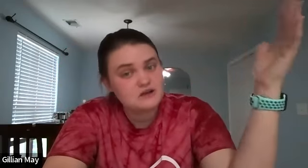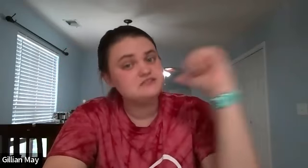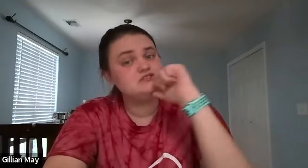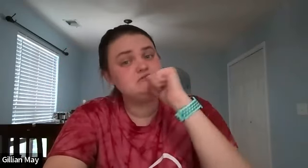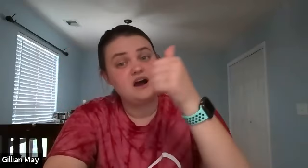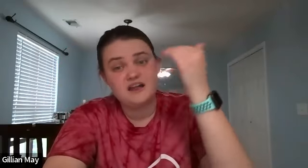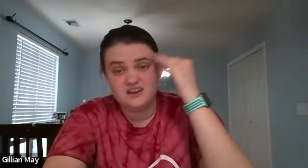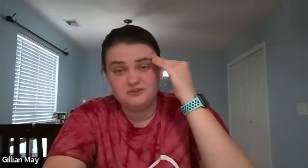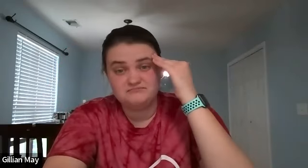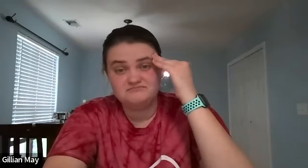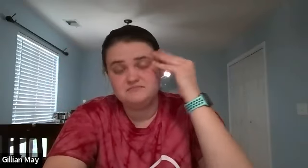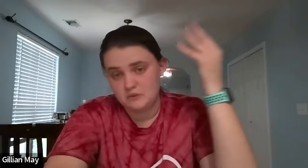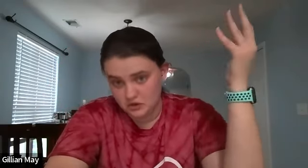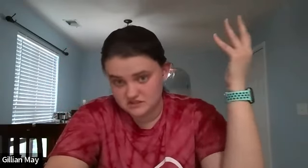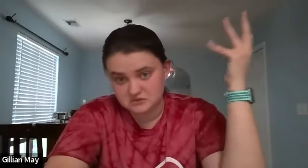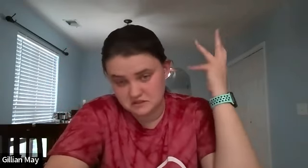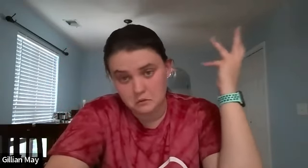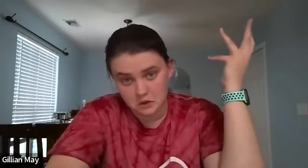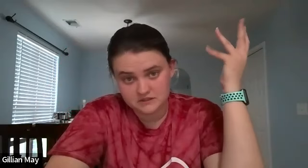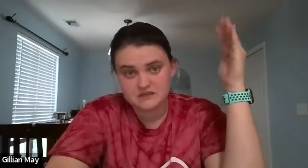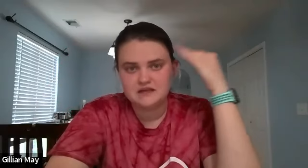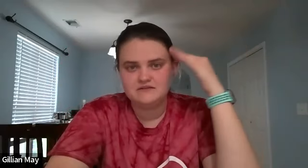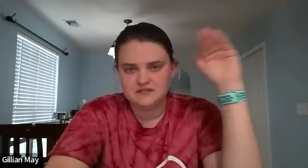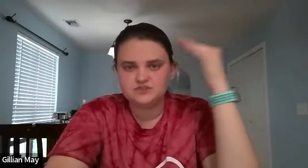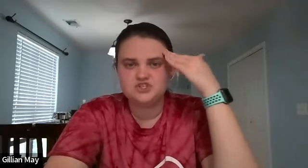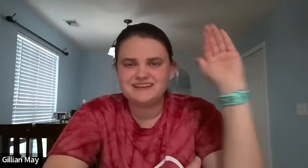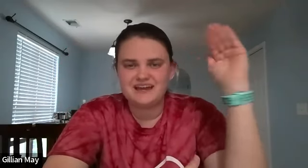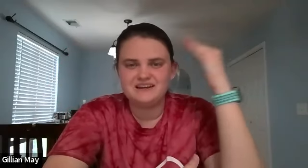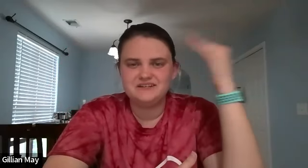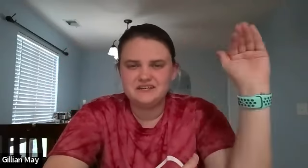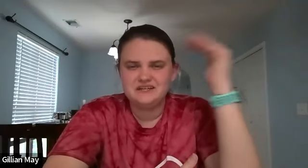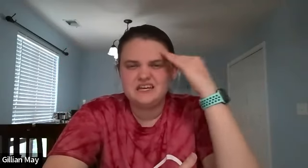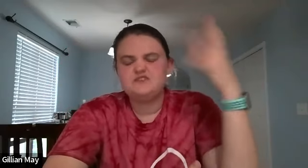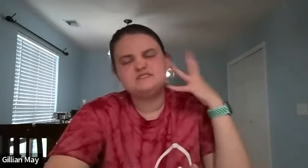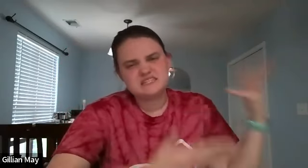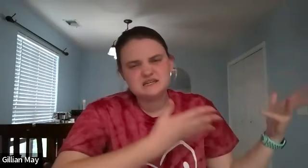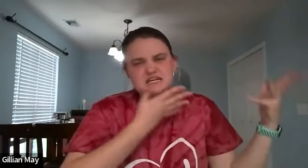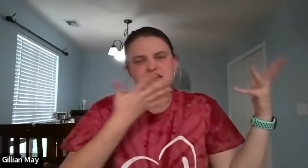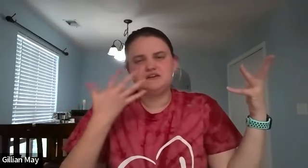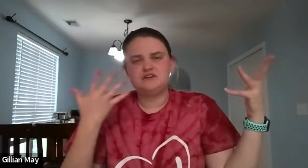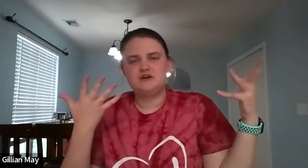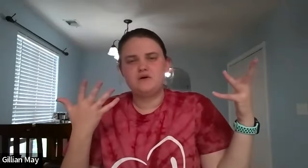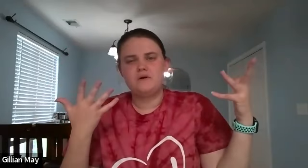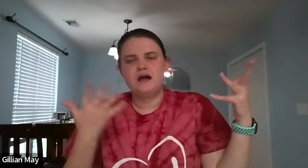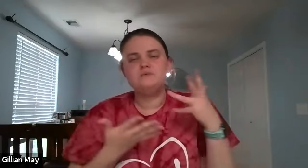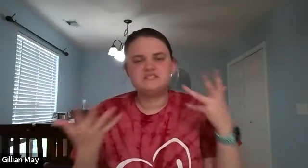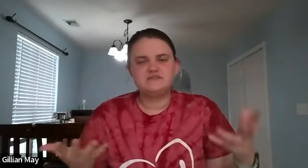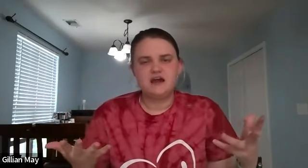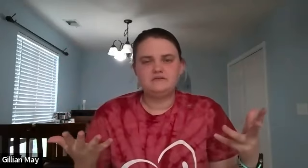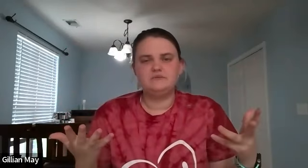also do not know. That one also still works. This one's just kind of, if you see, I almost think that how when